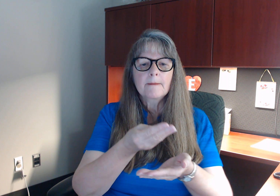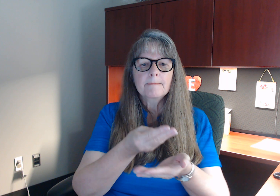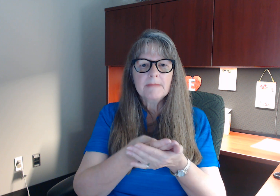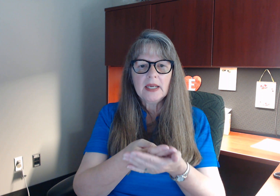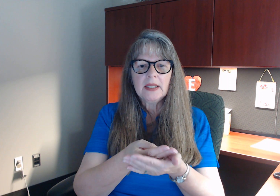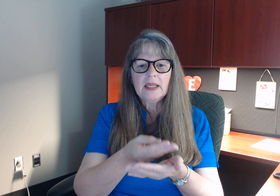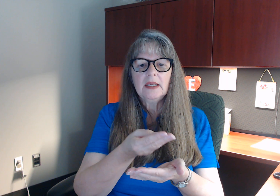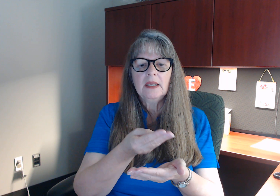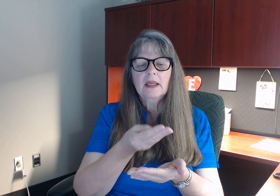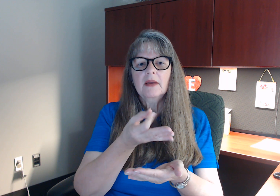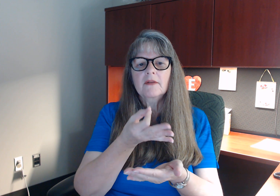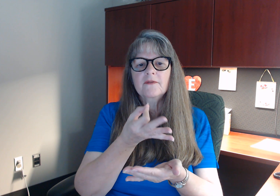Money,